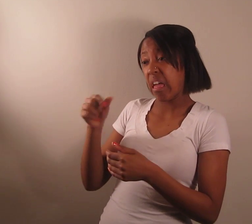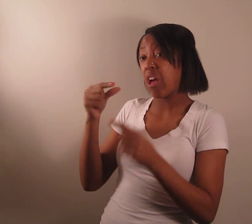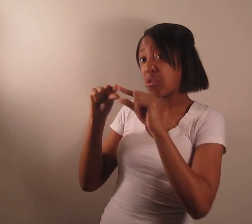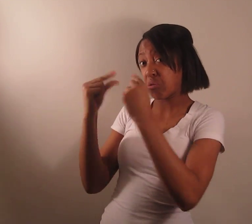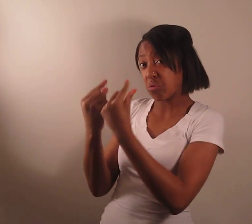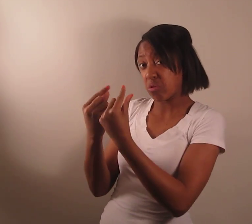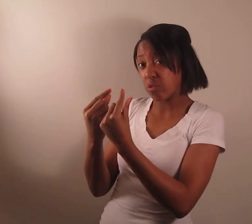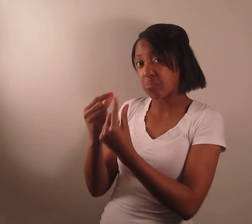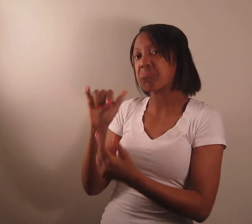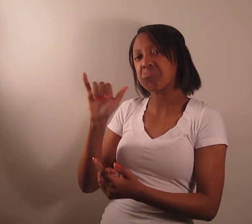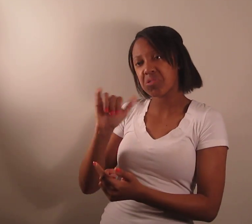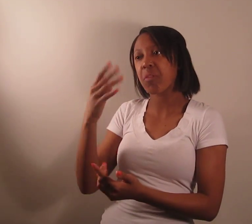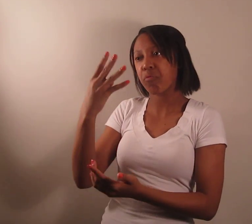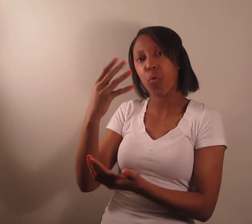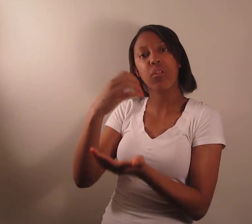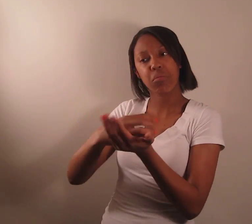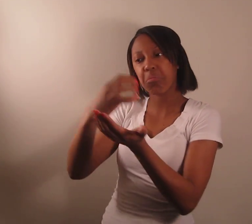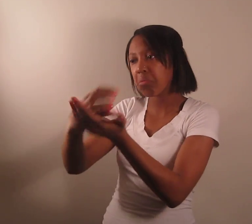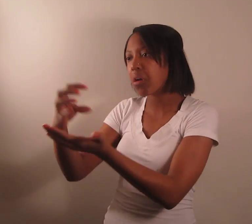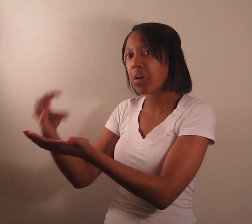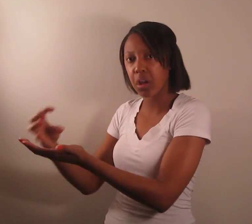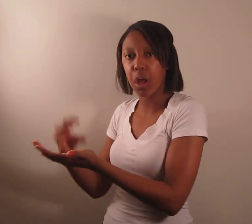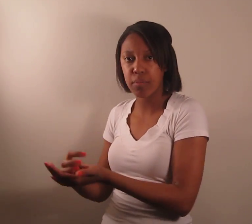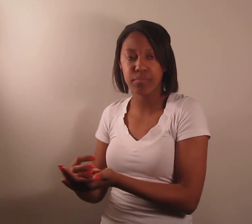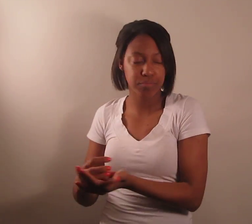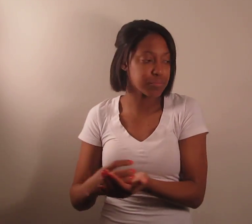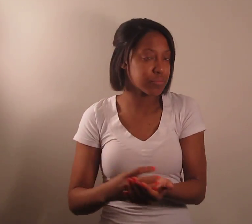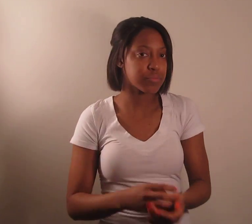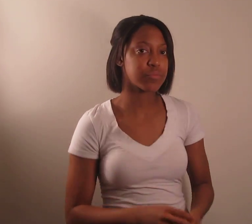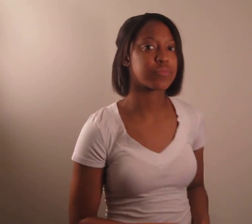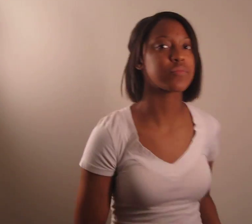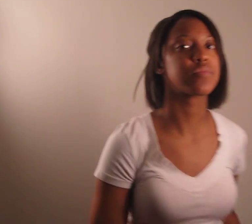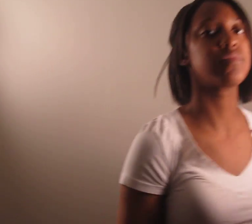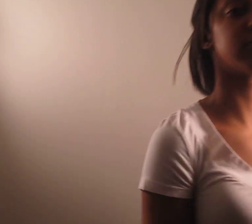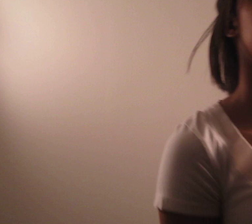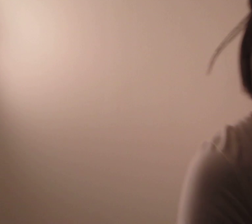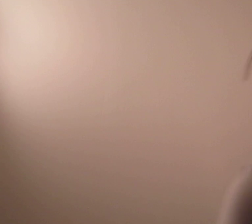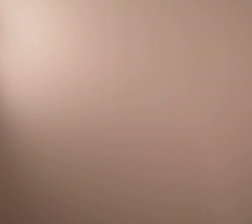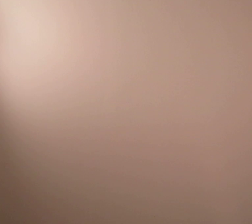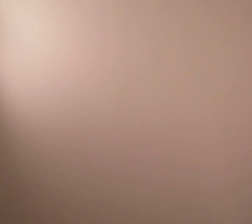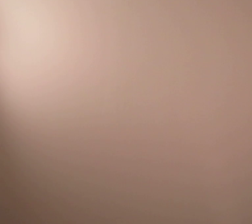okay? These are your measuring tools. Your measuring tools is this teaspoon right here.